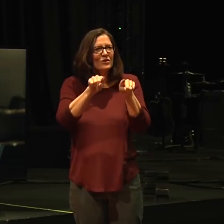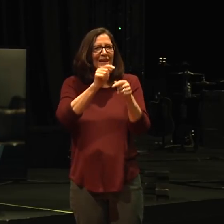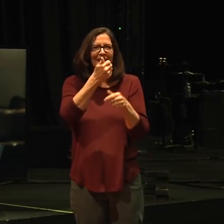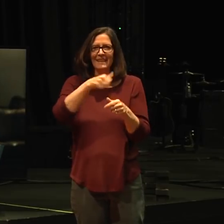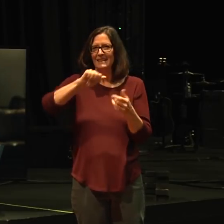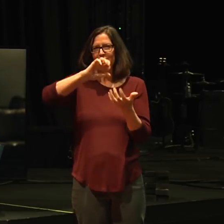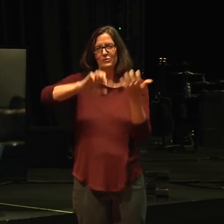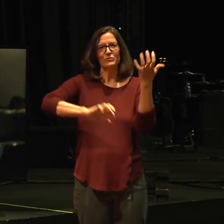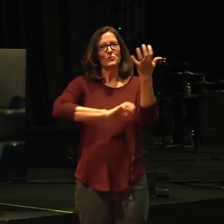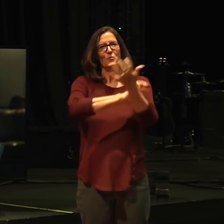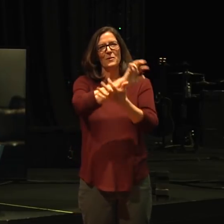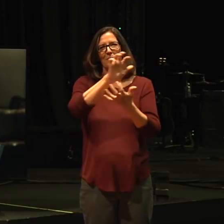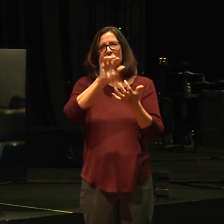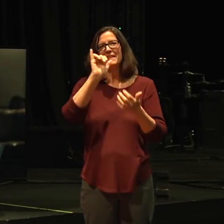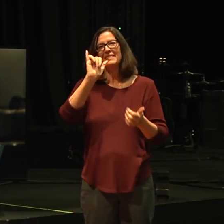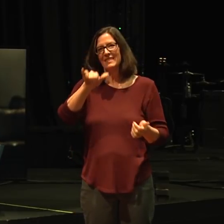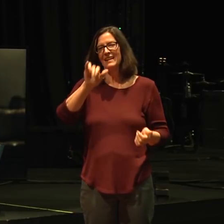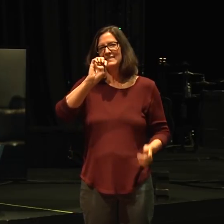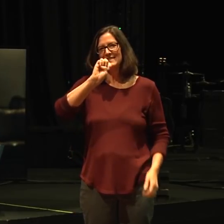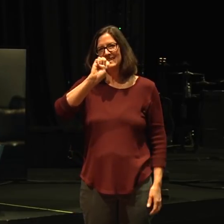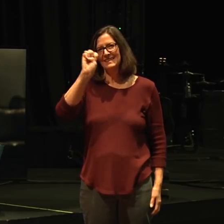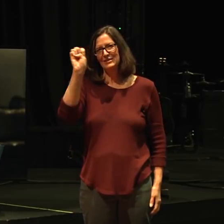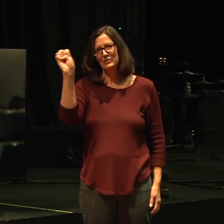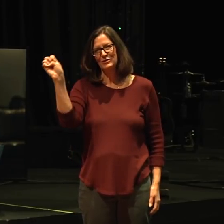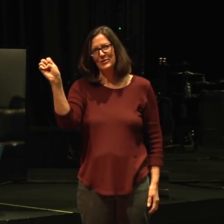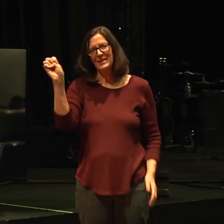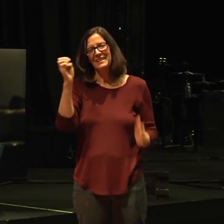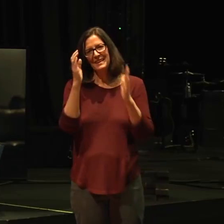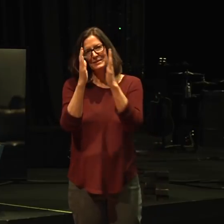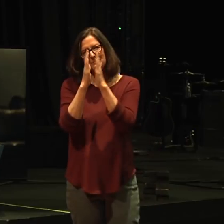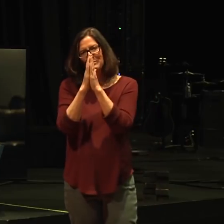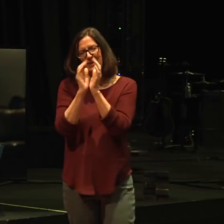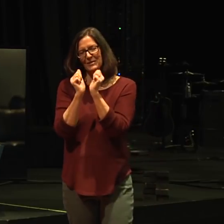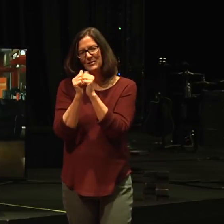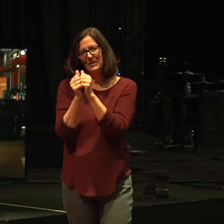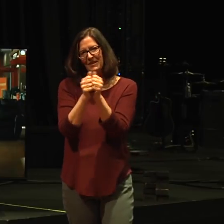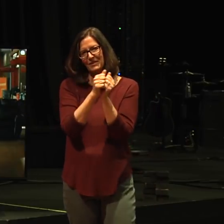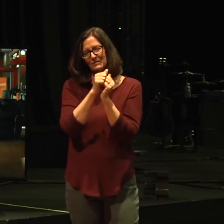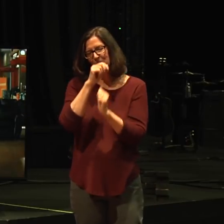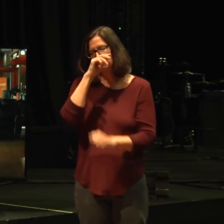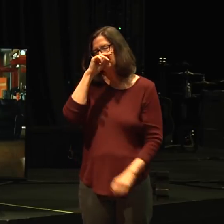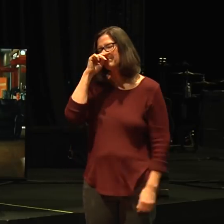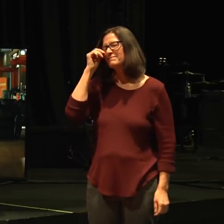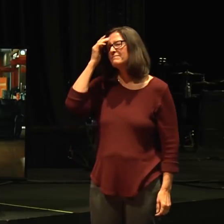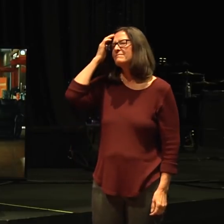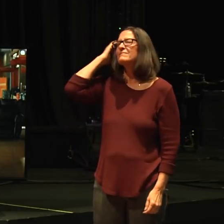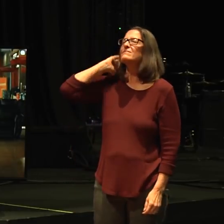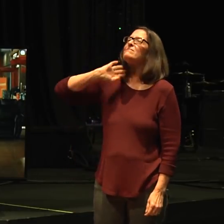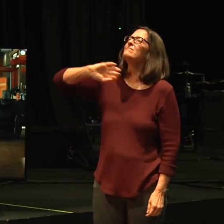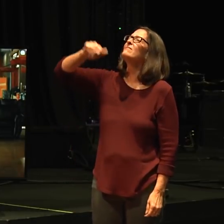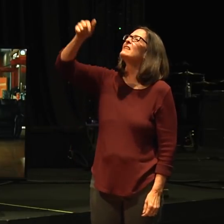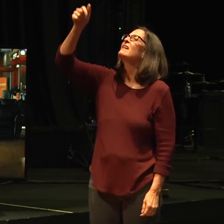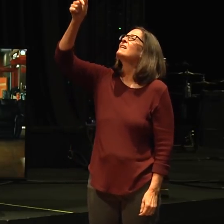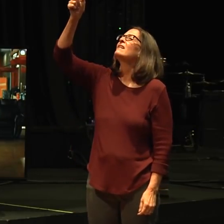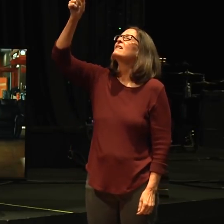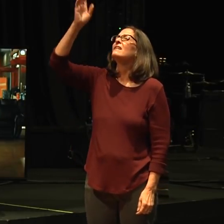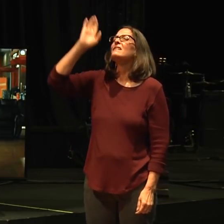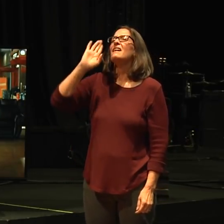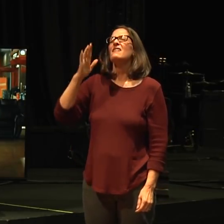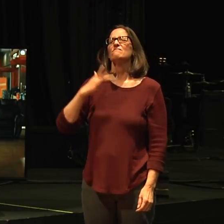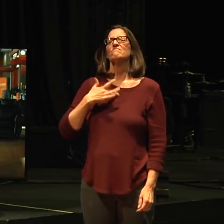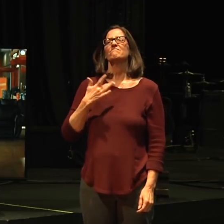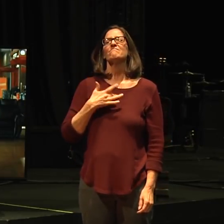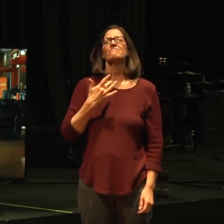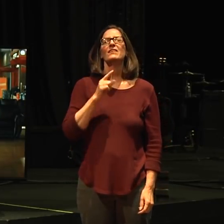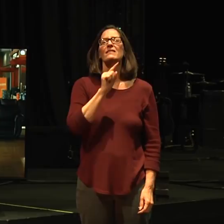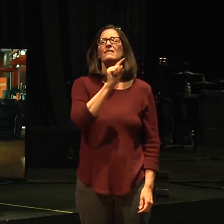That's Easter. Let's just pray together, right? So God, I have a feeling that there are not one or